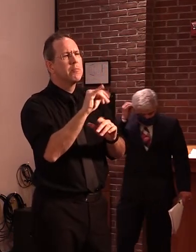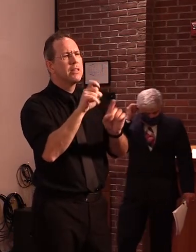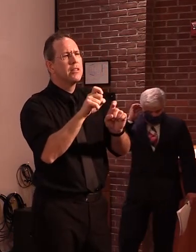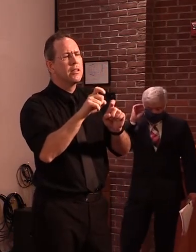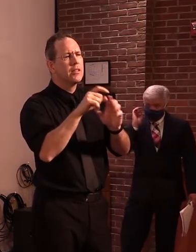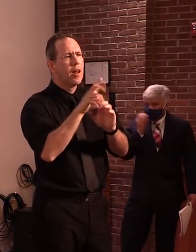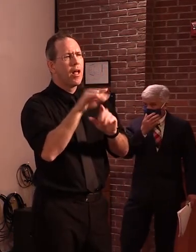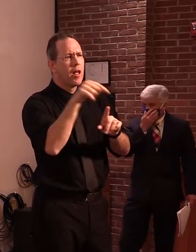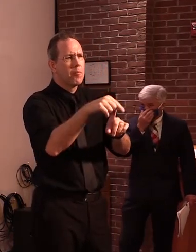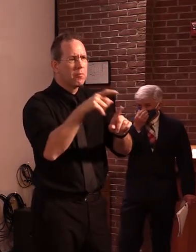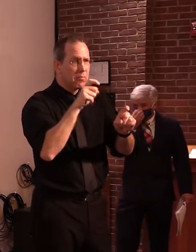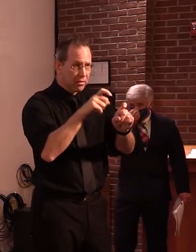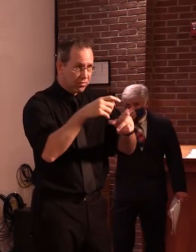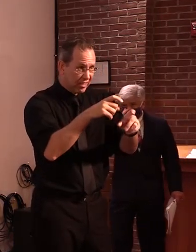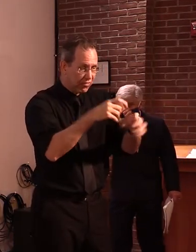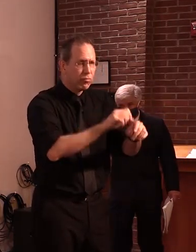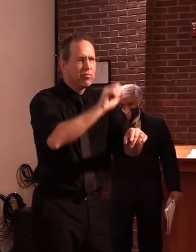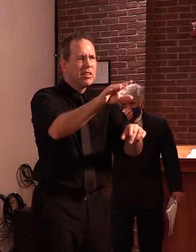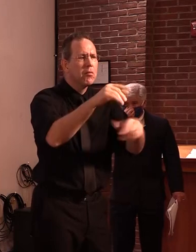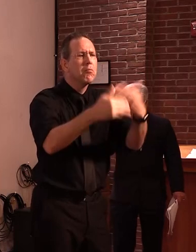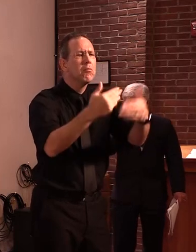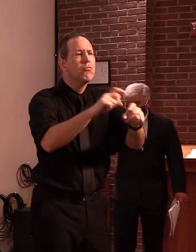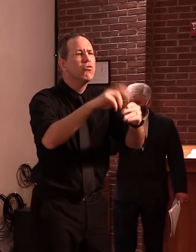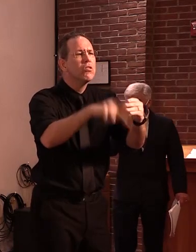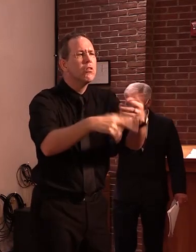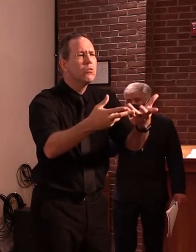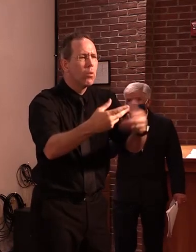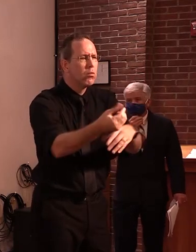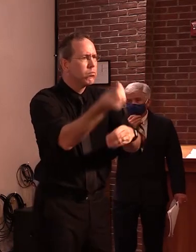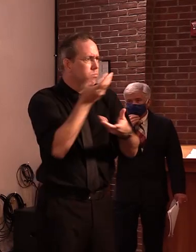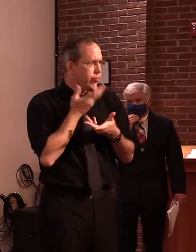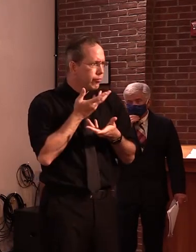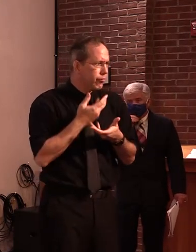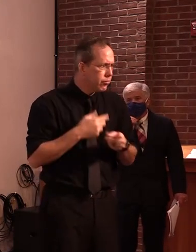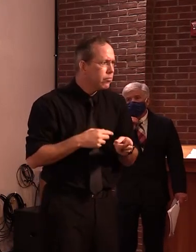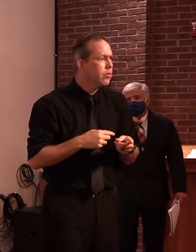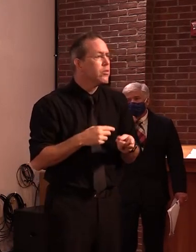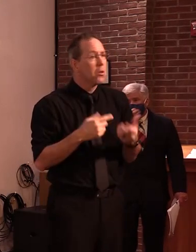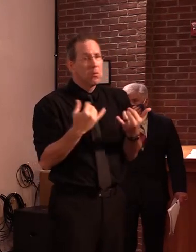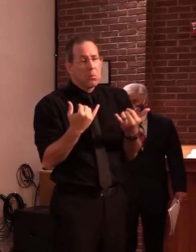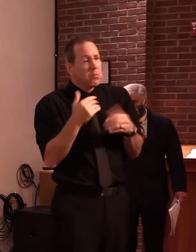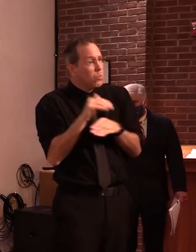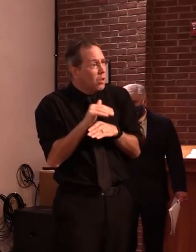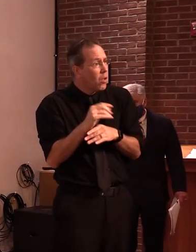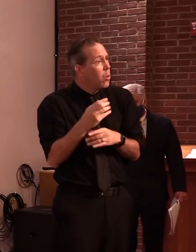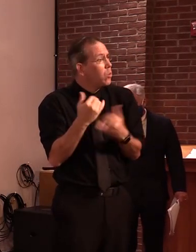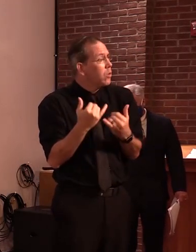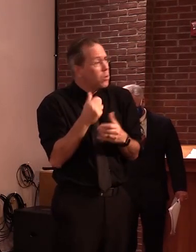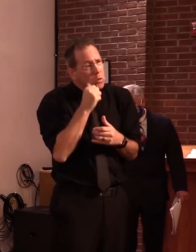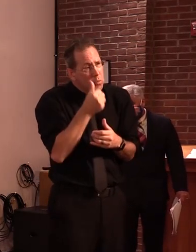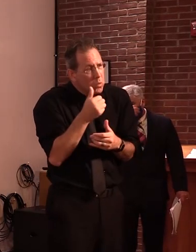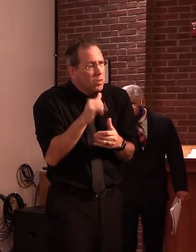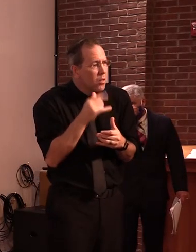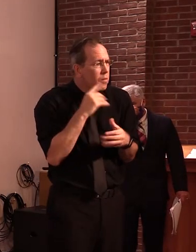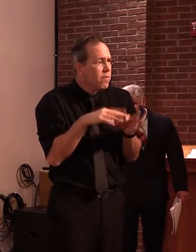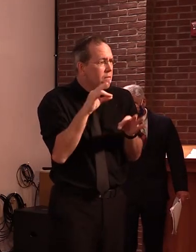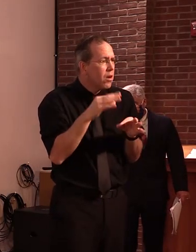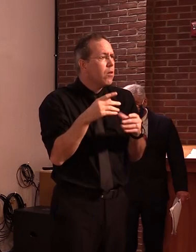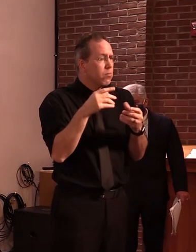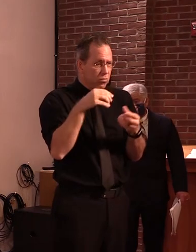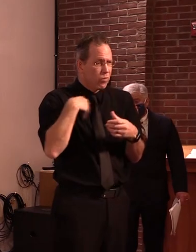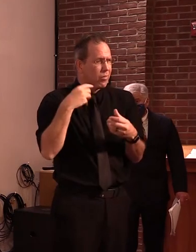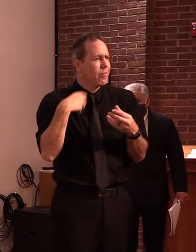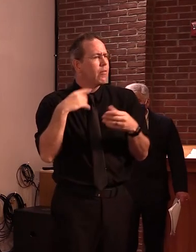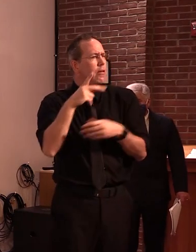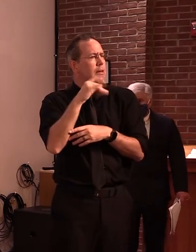not, but they're being tested today, tonight. Should get all the results back. Mississippi has agreed